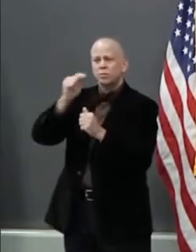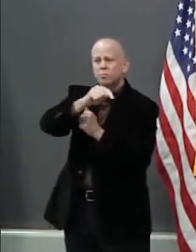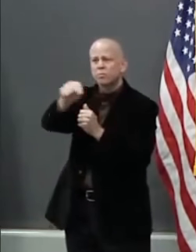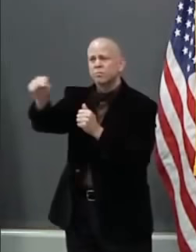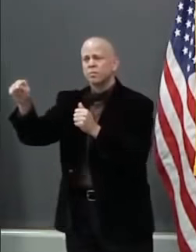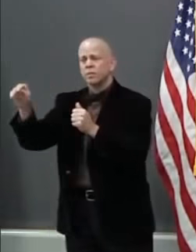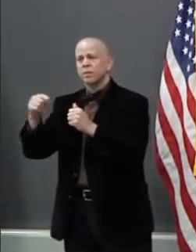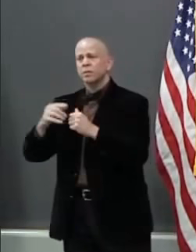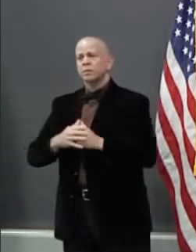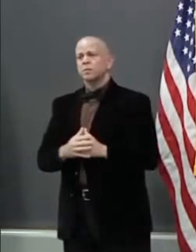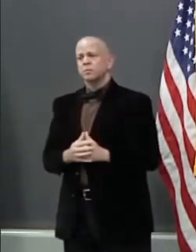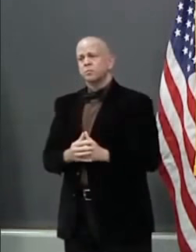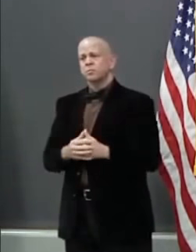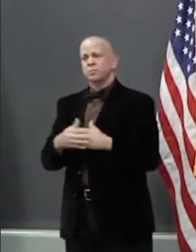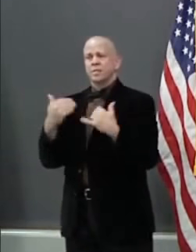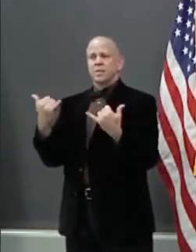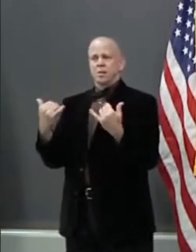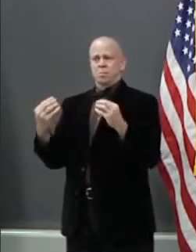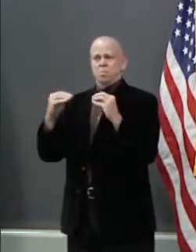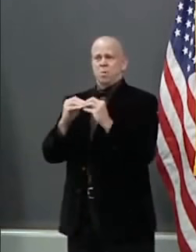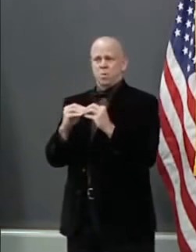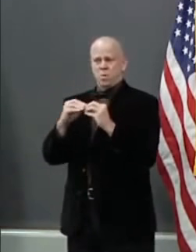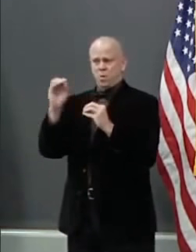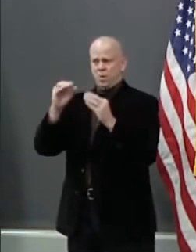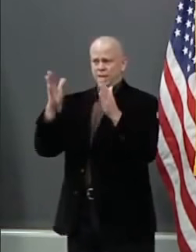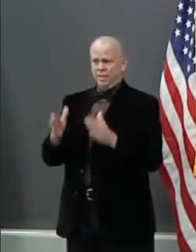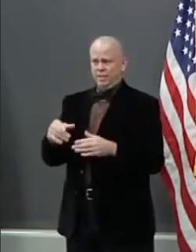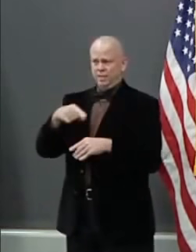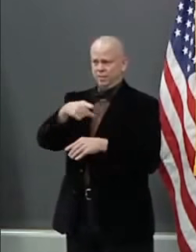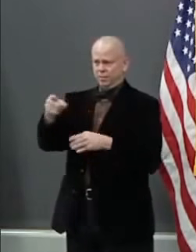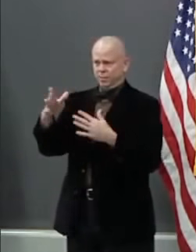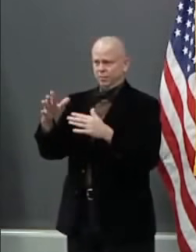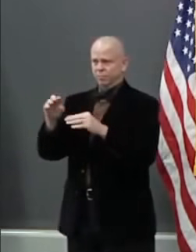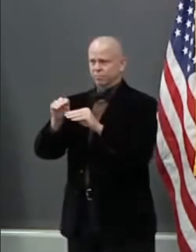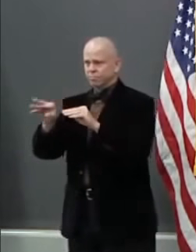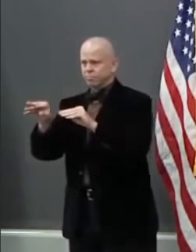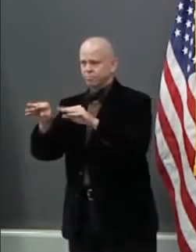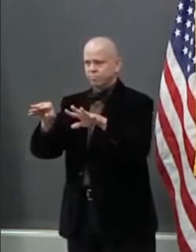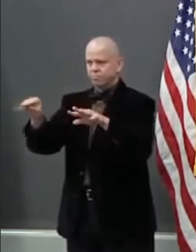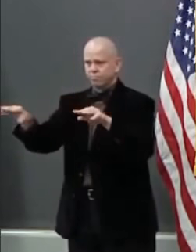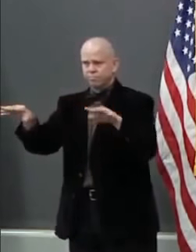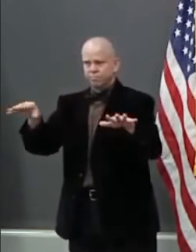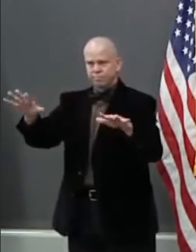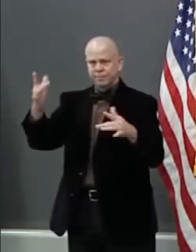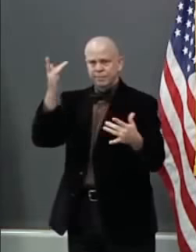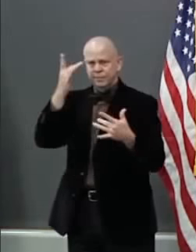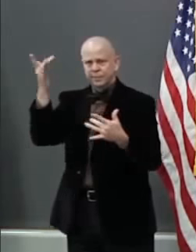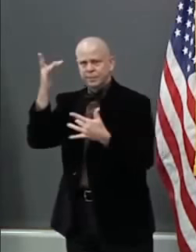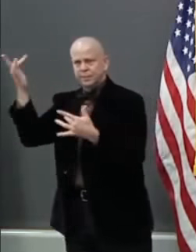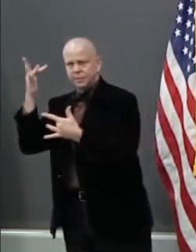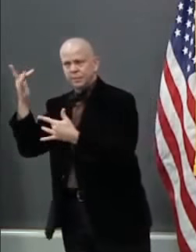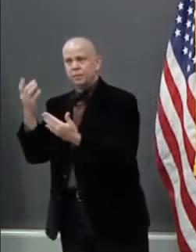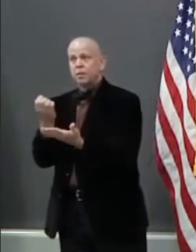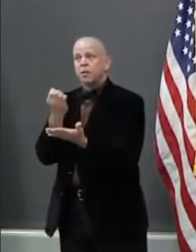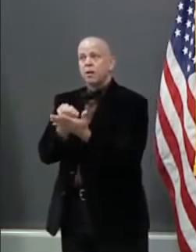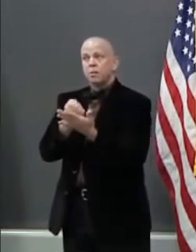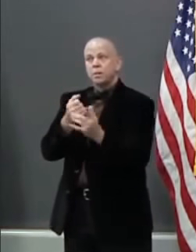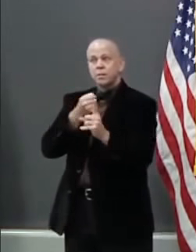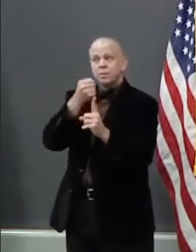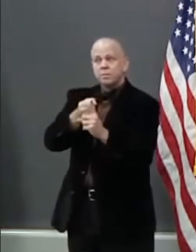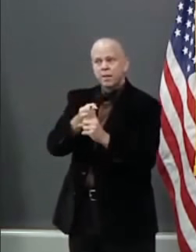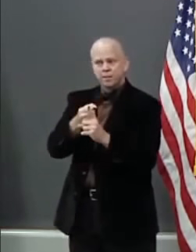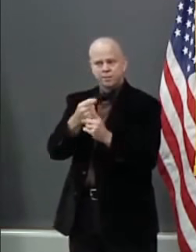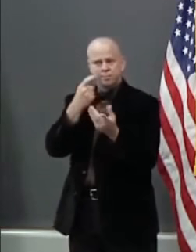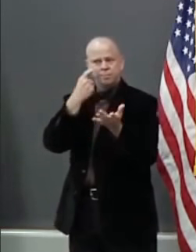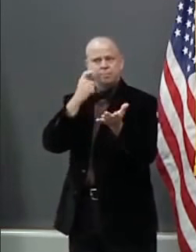more, Oregonians are anxious and fearful about getting sick, and the economic impacts we've seen from COVID-19 across the state